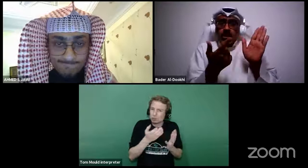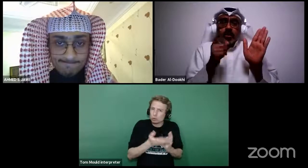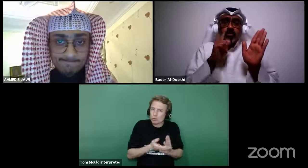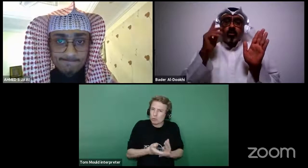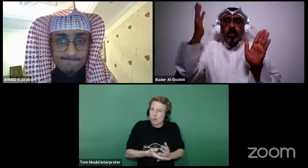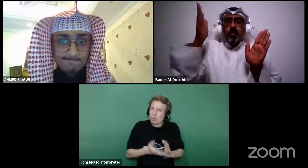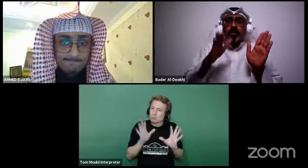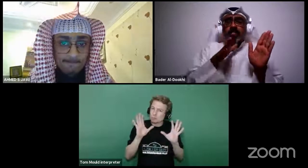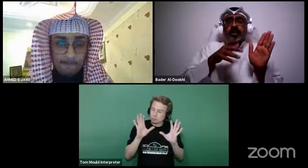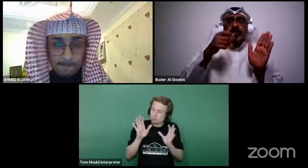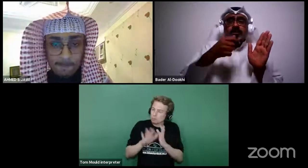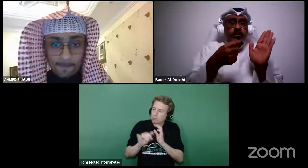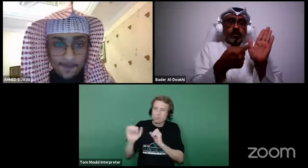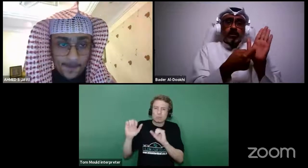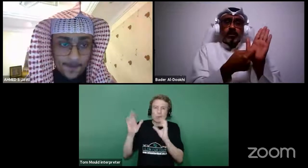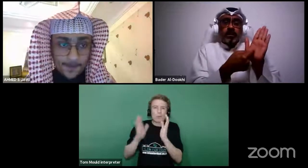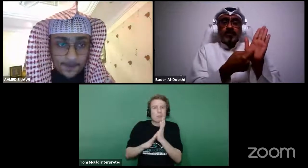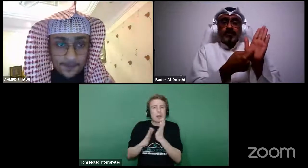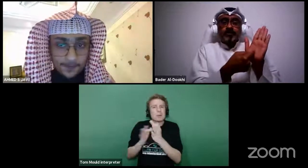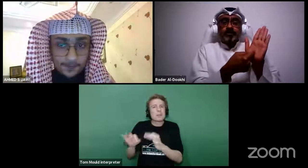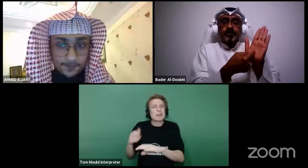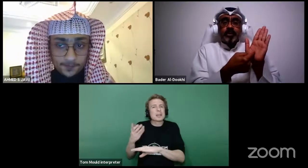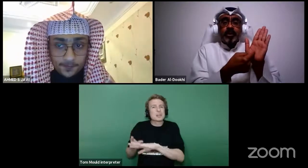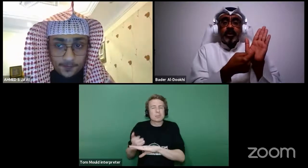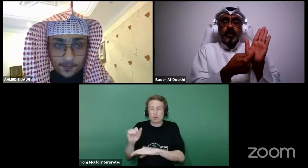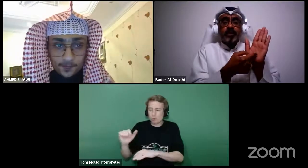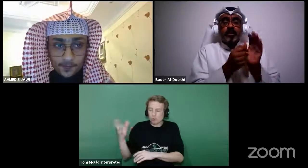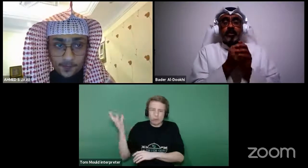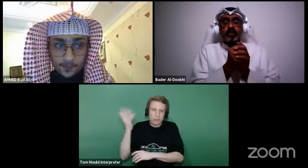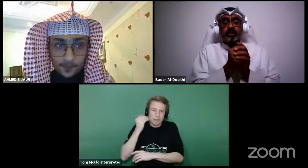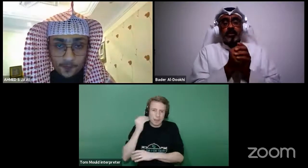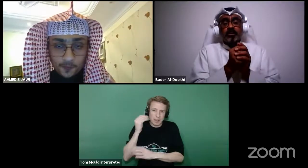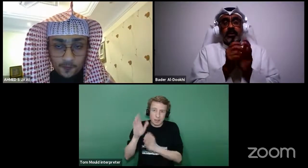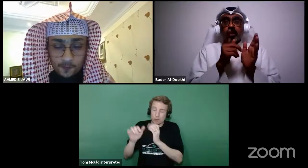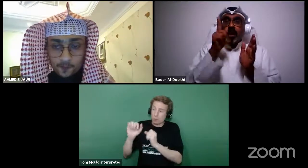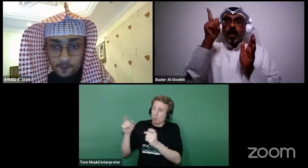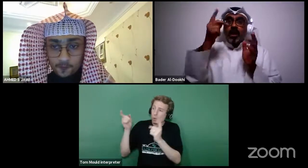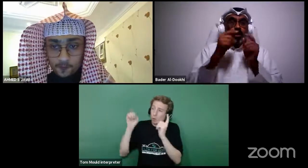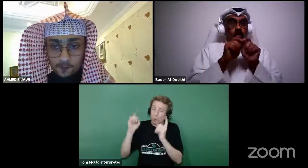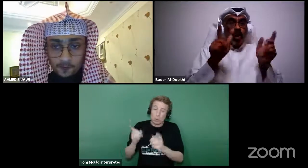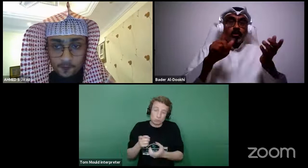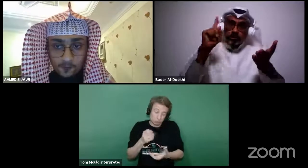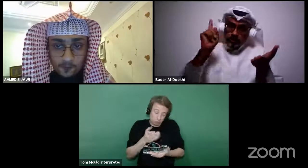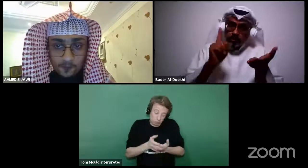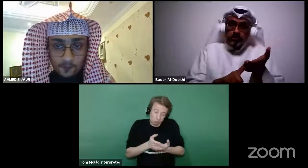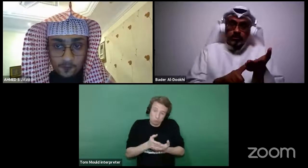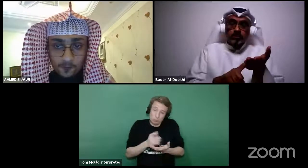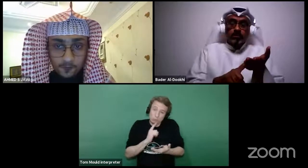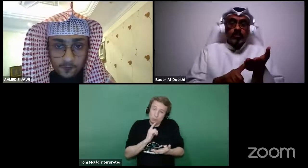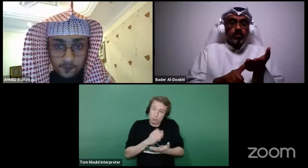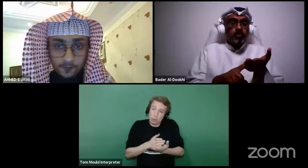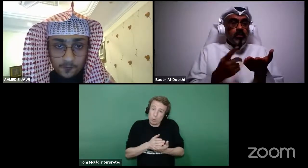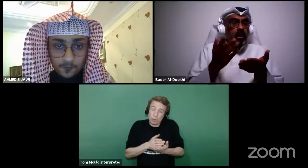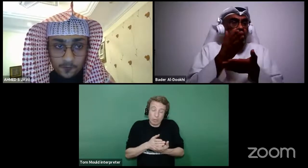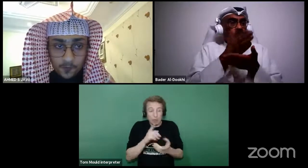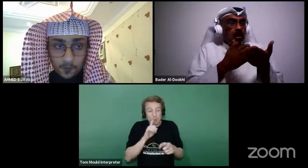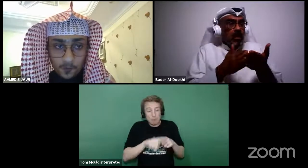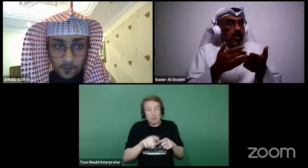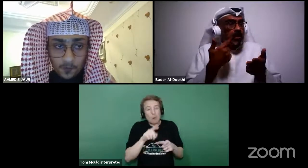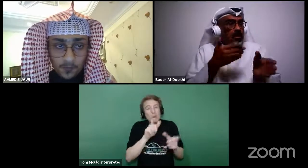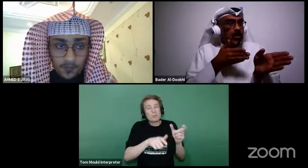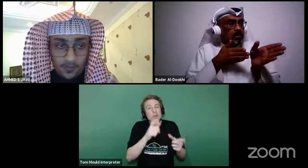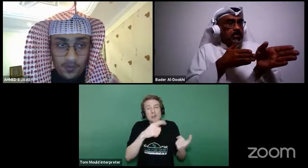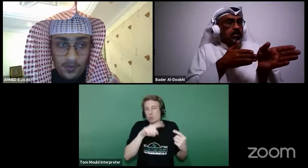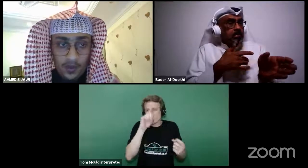be upon him. That which has been revealed unto you from your Lord is the truth, but most men believe not.